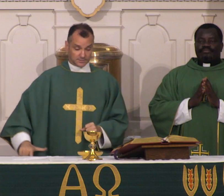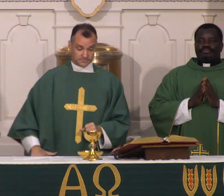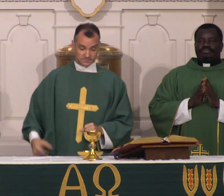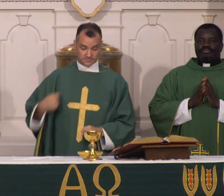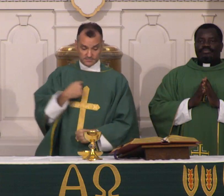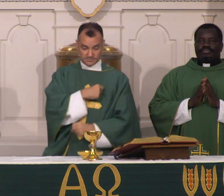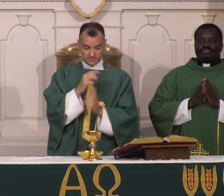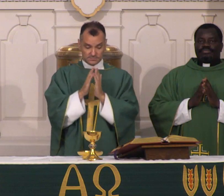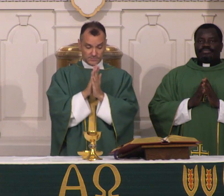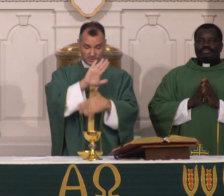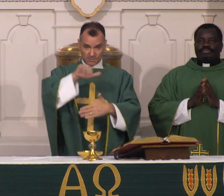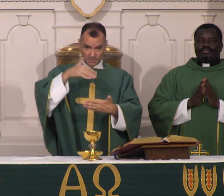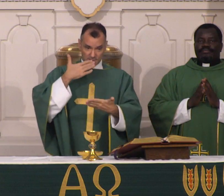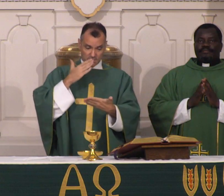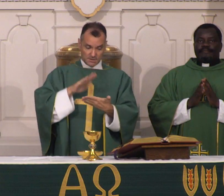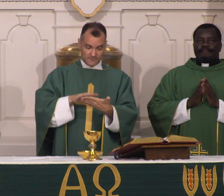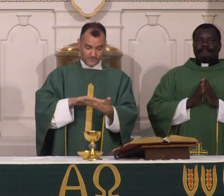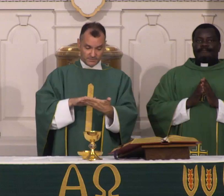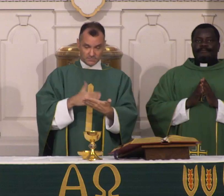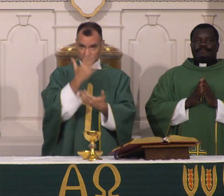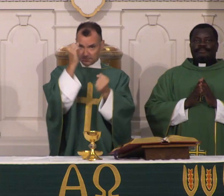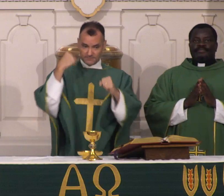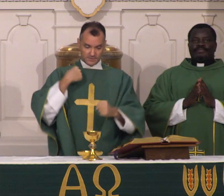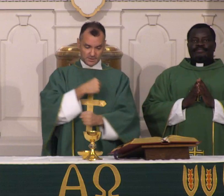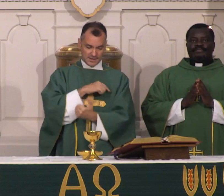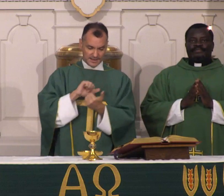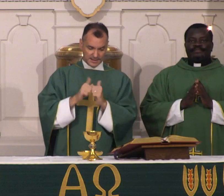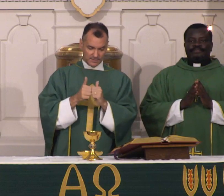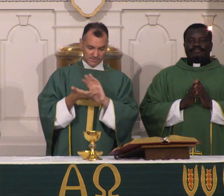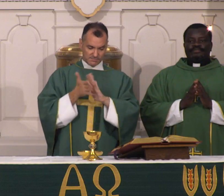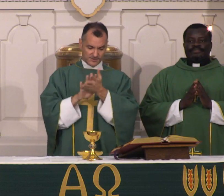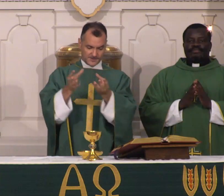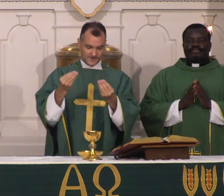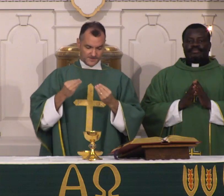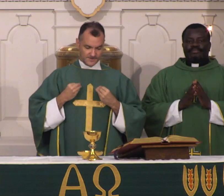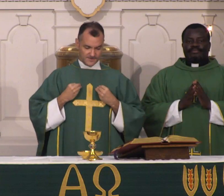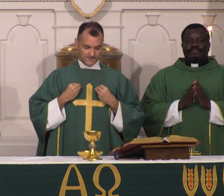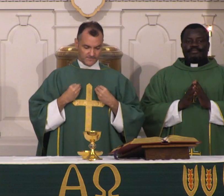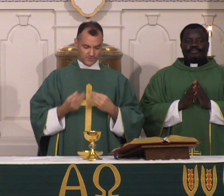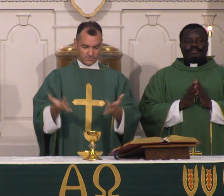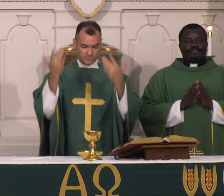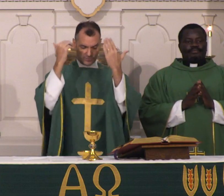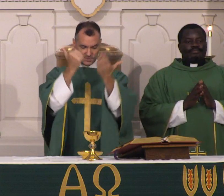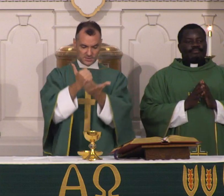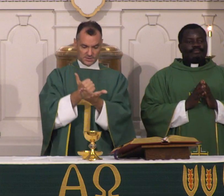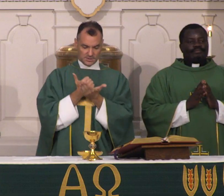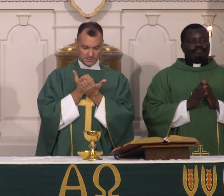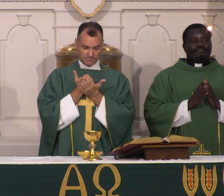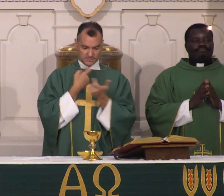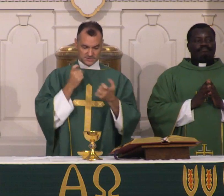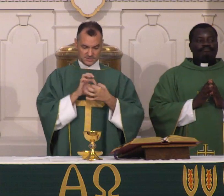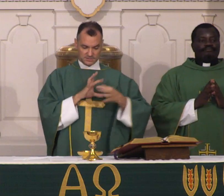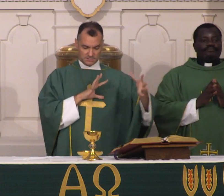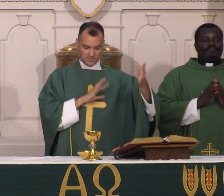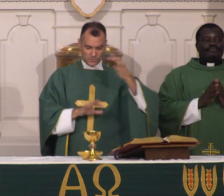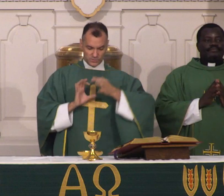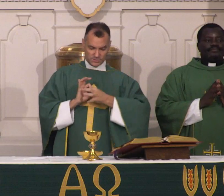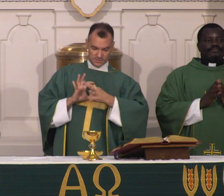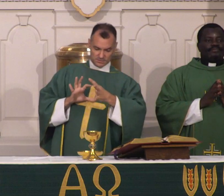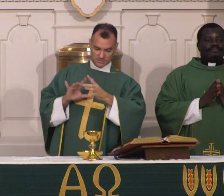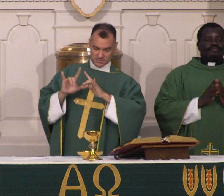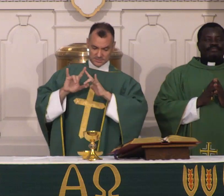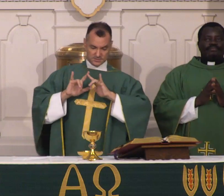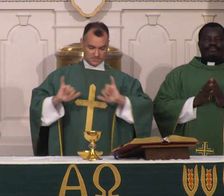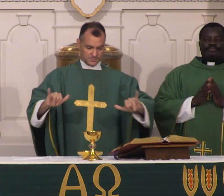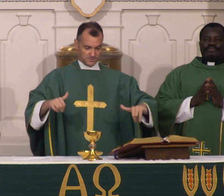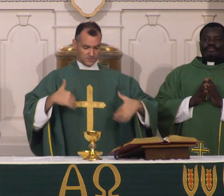Deliver us, Lord, we pray, from every evil. Graciously grant peace in our days, that by the help of your mercy, we may be